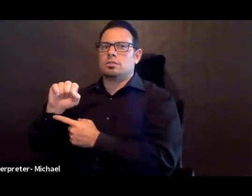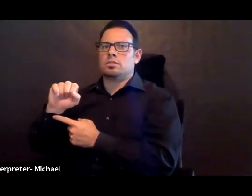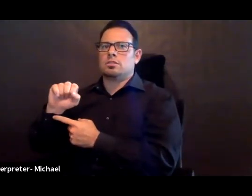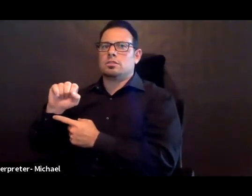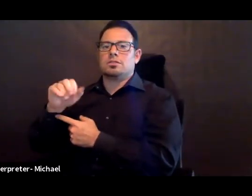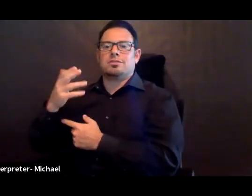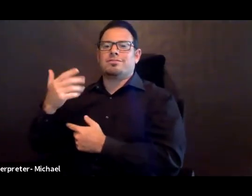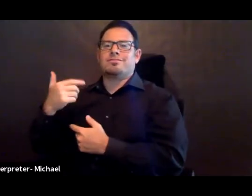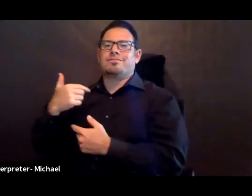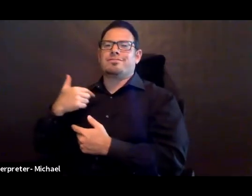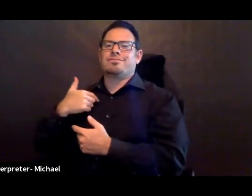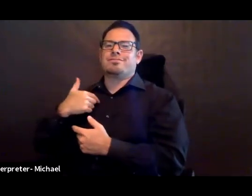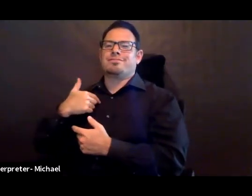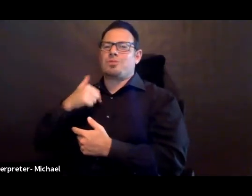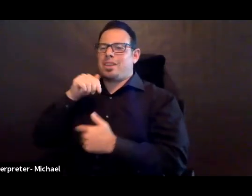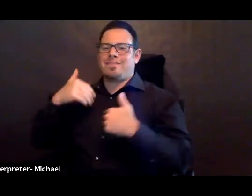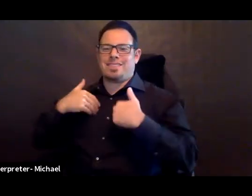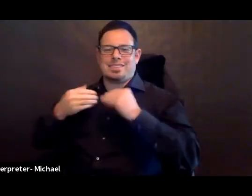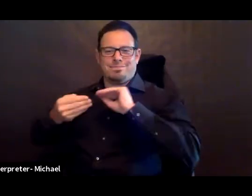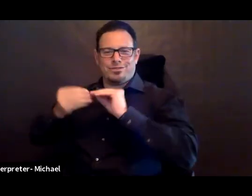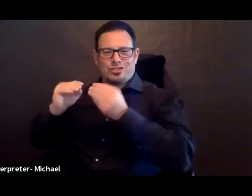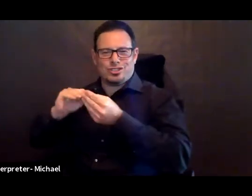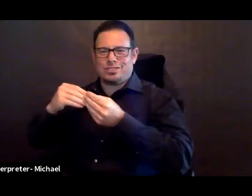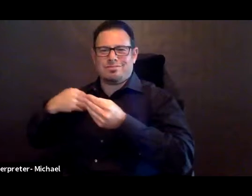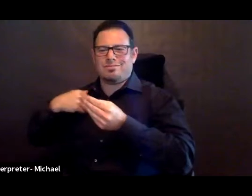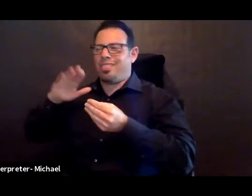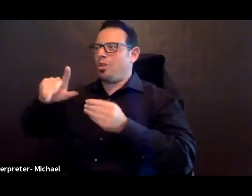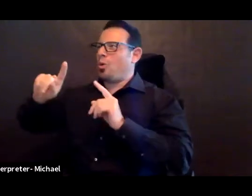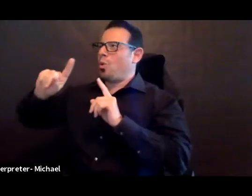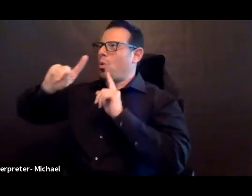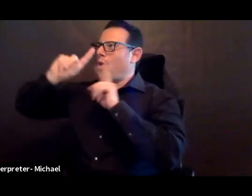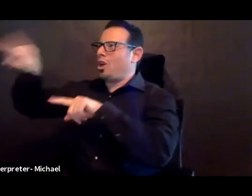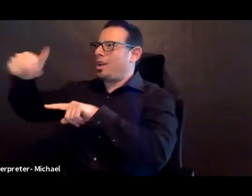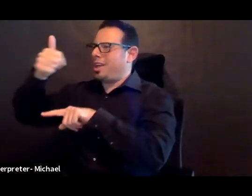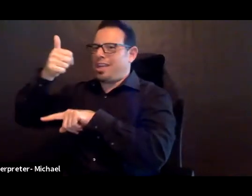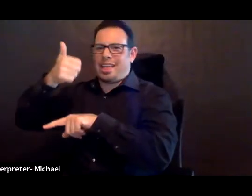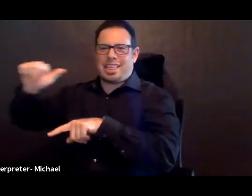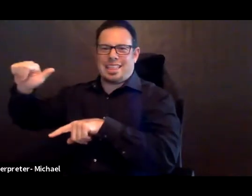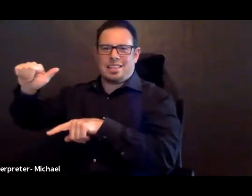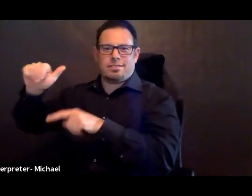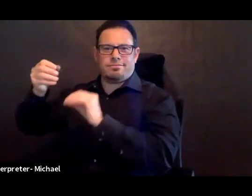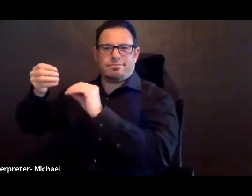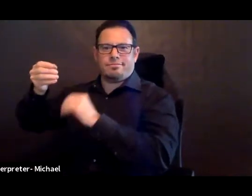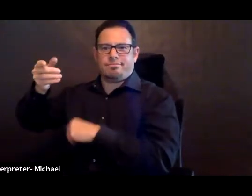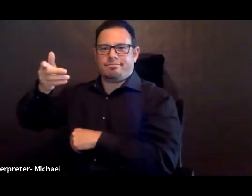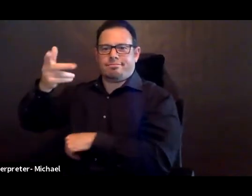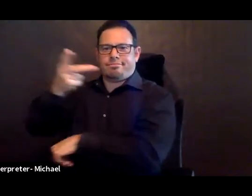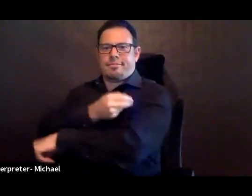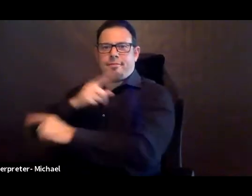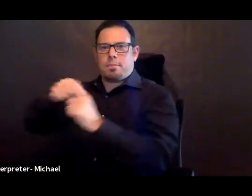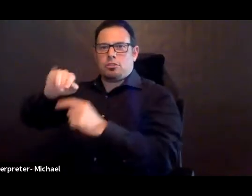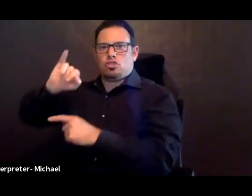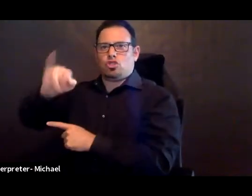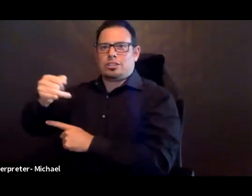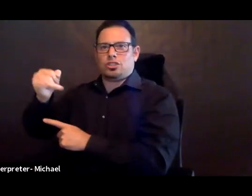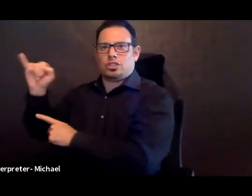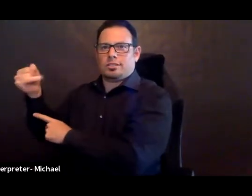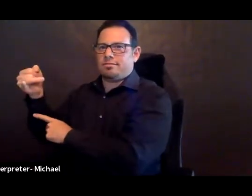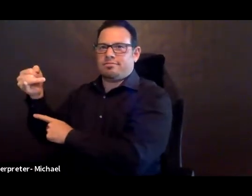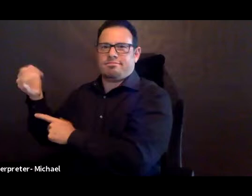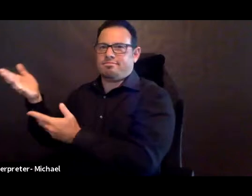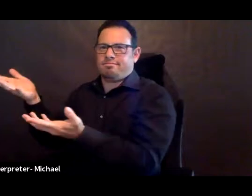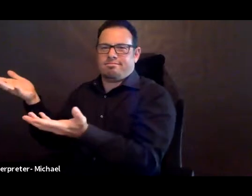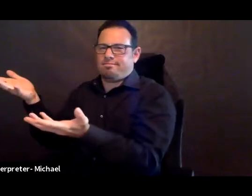because of concerns about the expiration date. CDC is hoping to have news about a possible